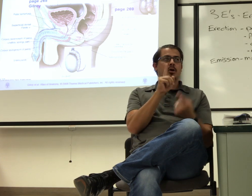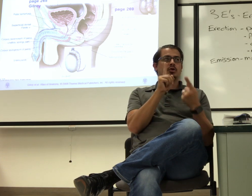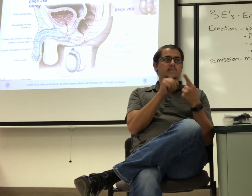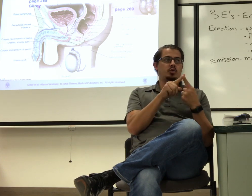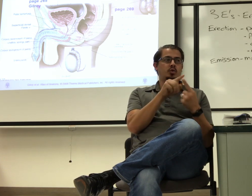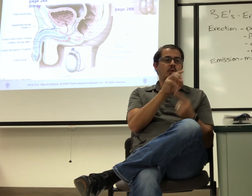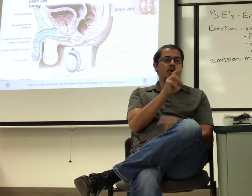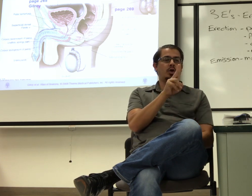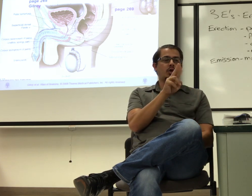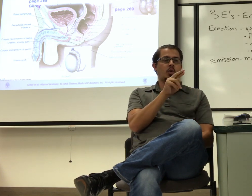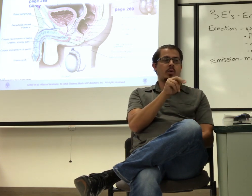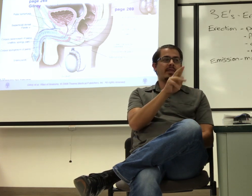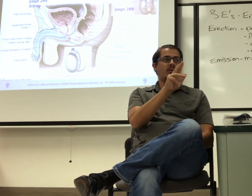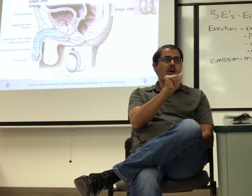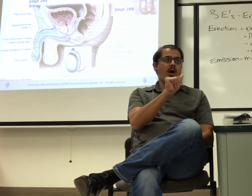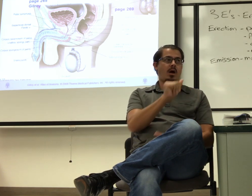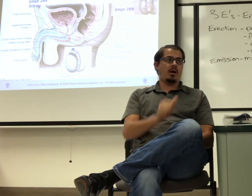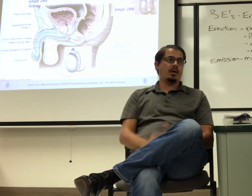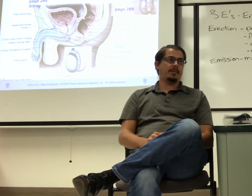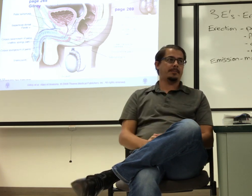up to